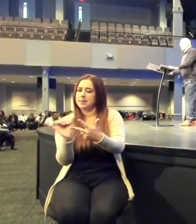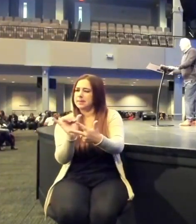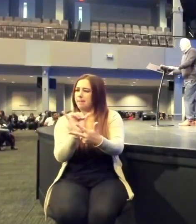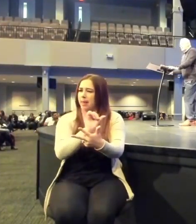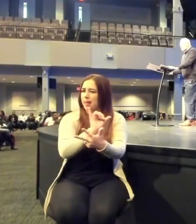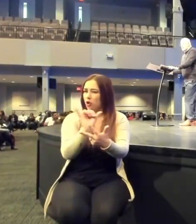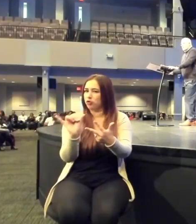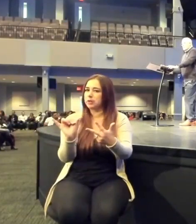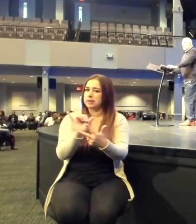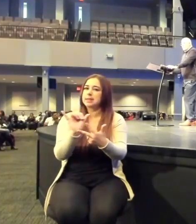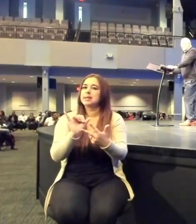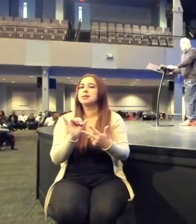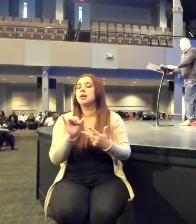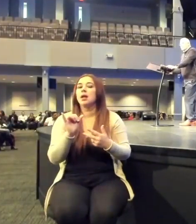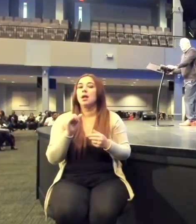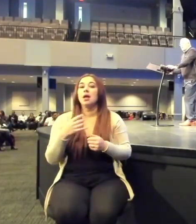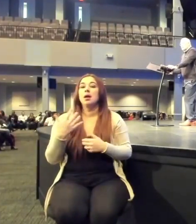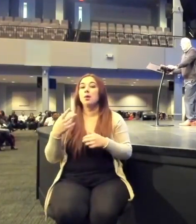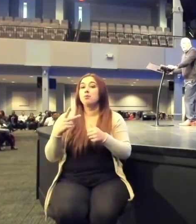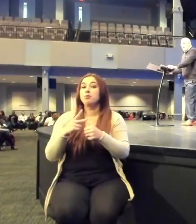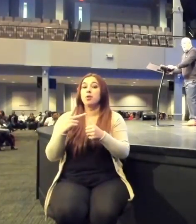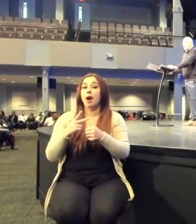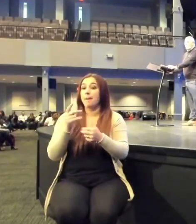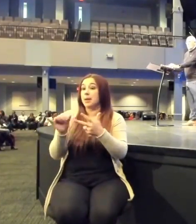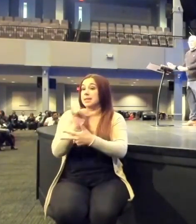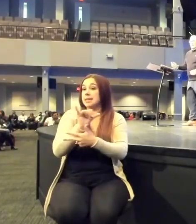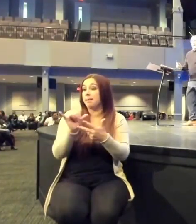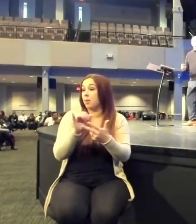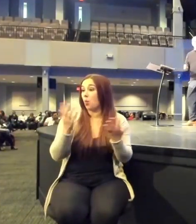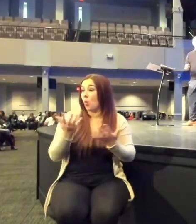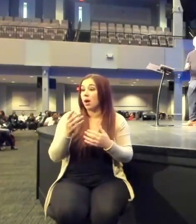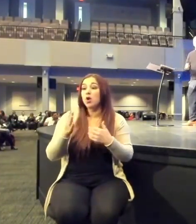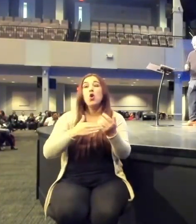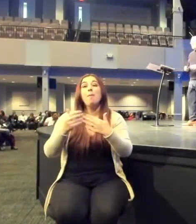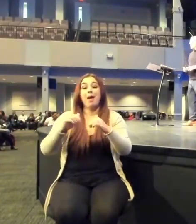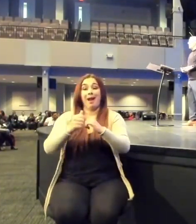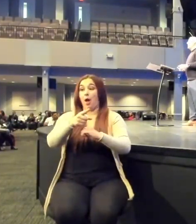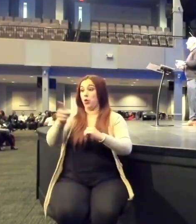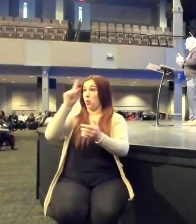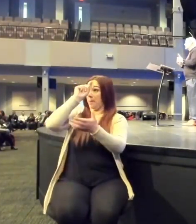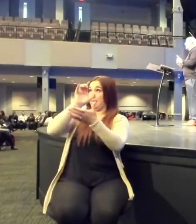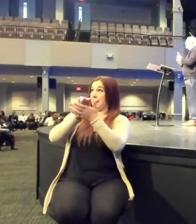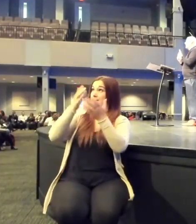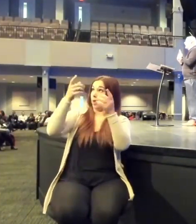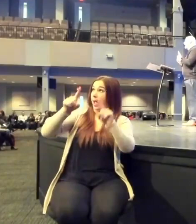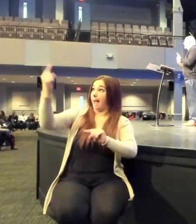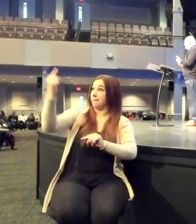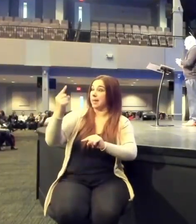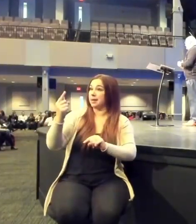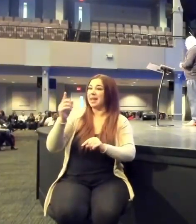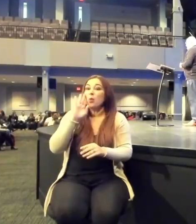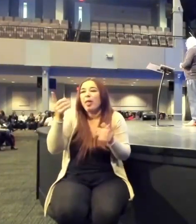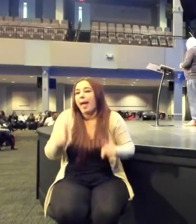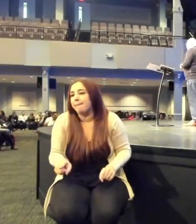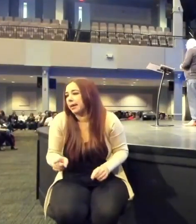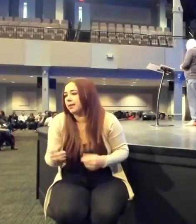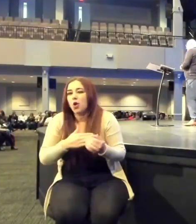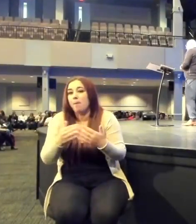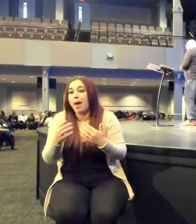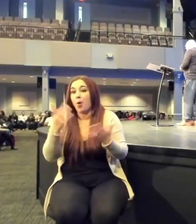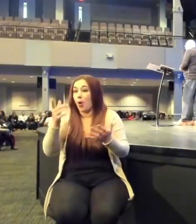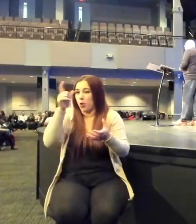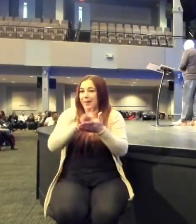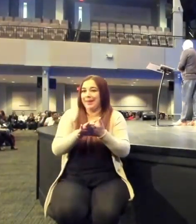all three of these. The primary similarity is, no matter what you believe about how it's going to happen, it's going to happen.